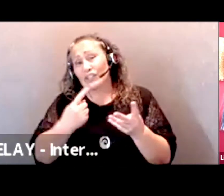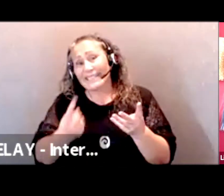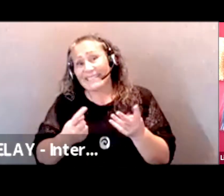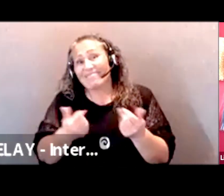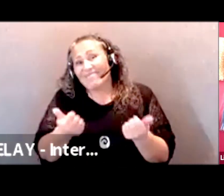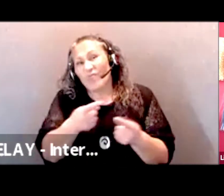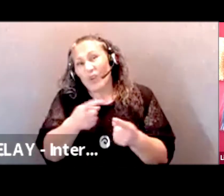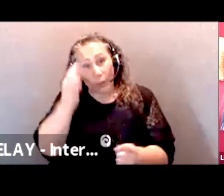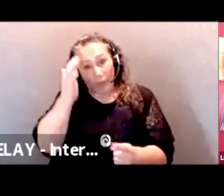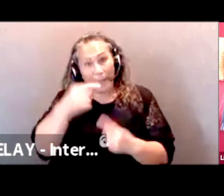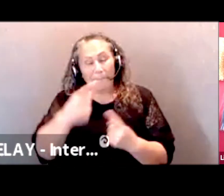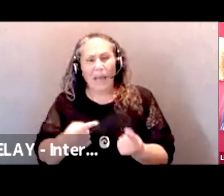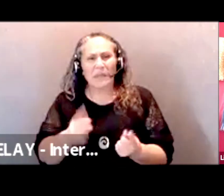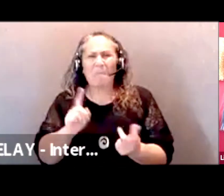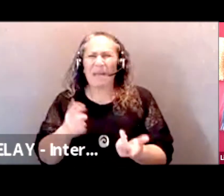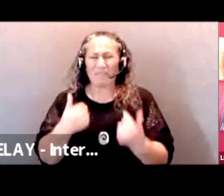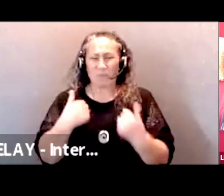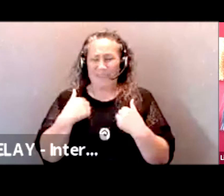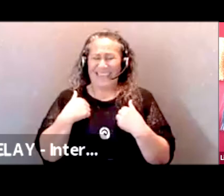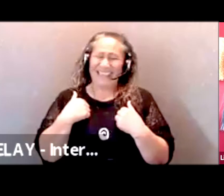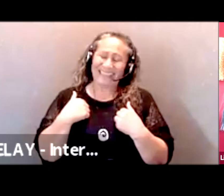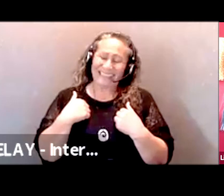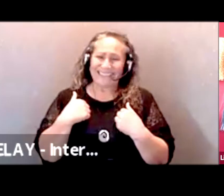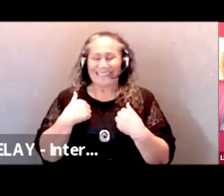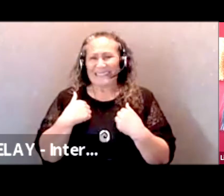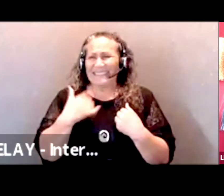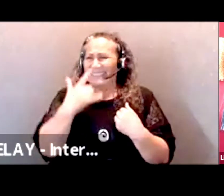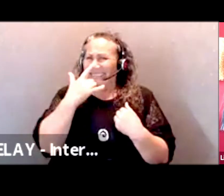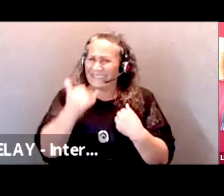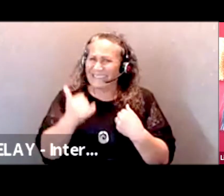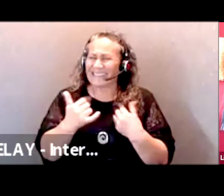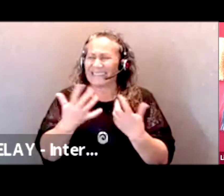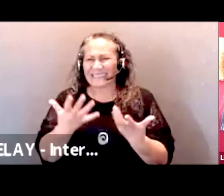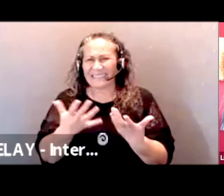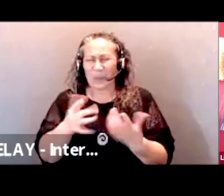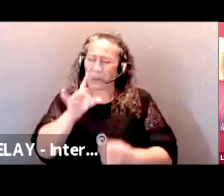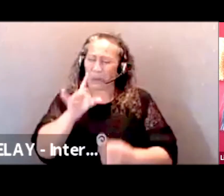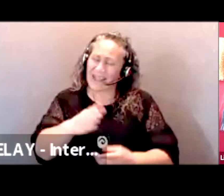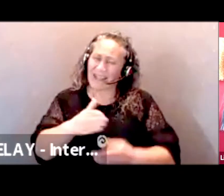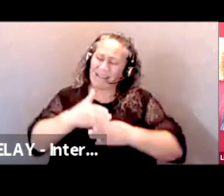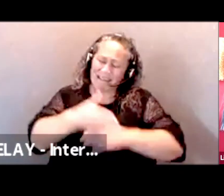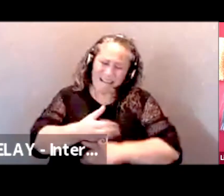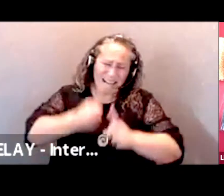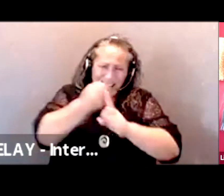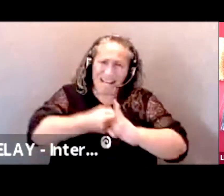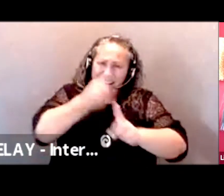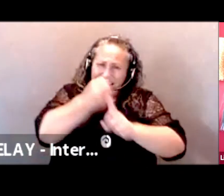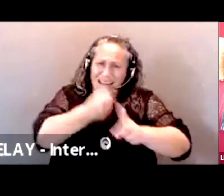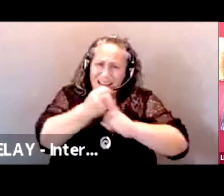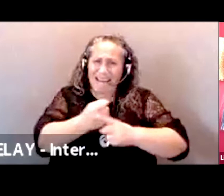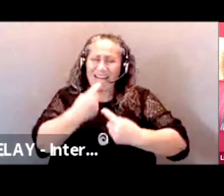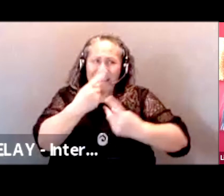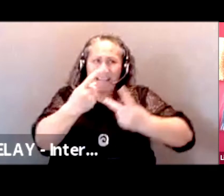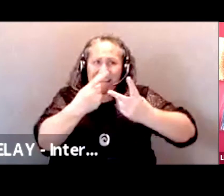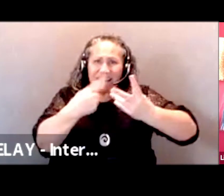But I feel like, unfortunately, often you must have to advocate and tell people what to do because they might not have thought of